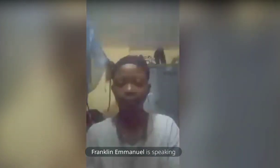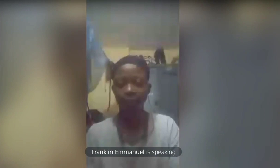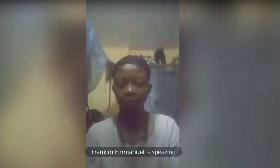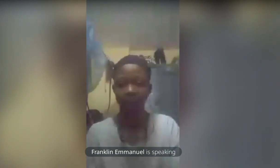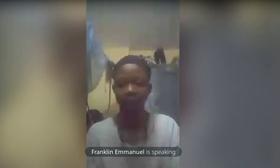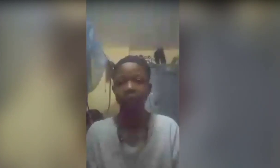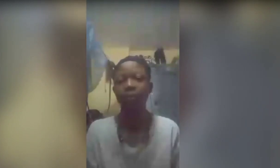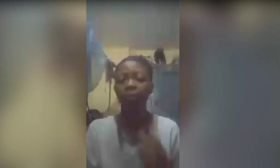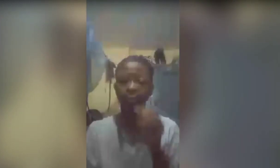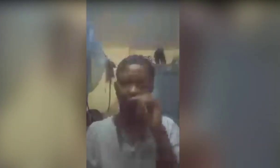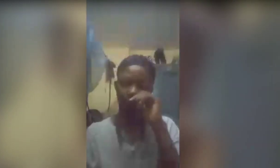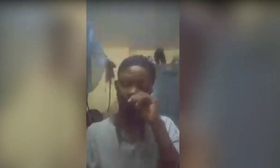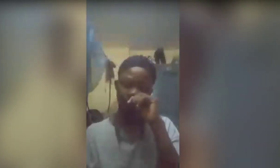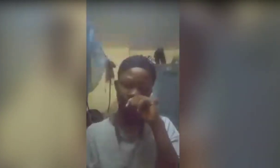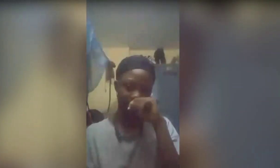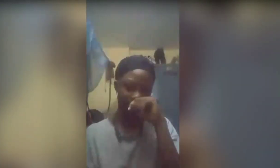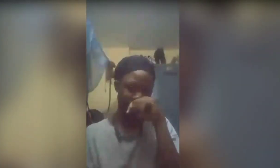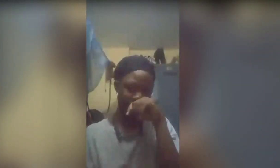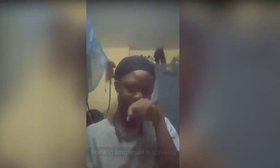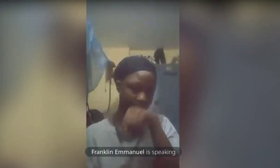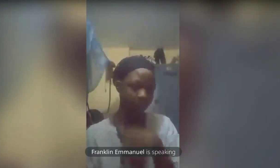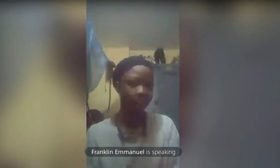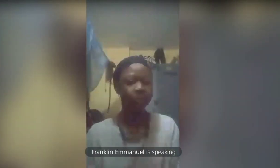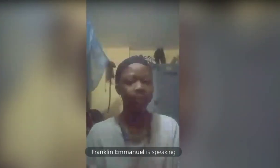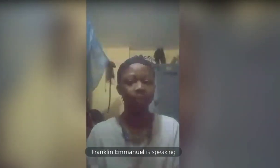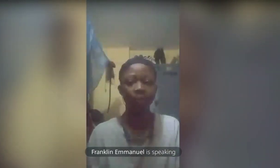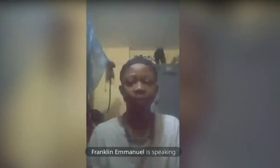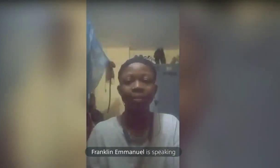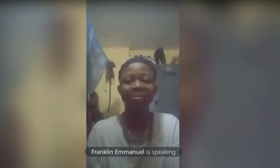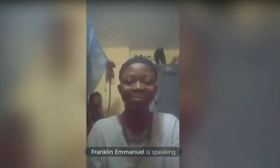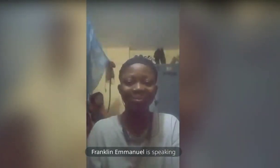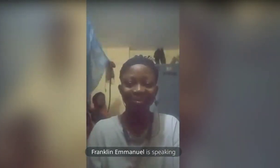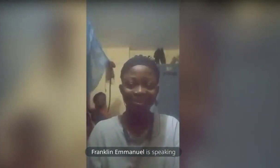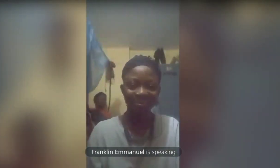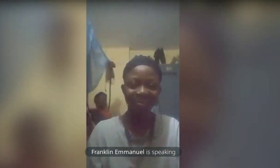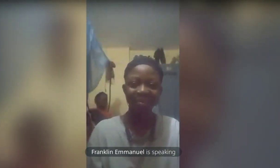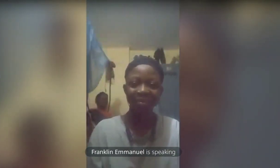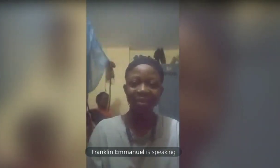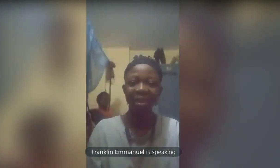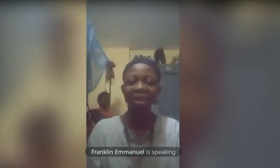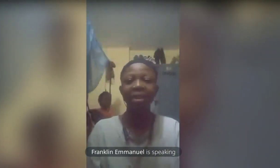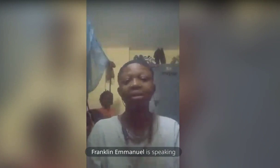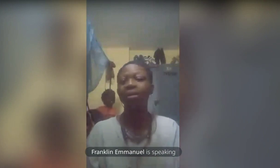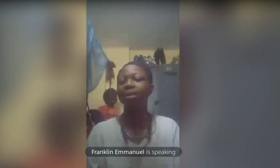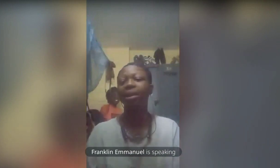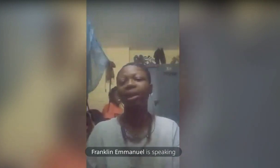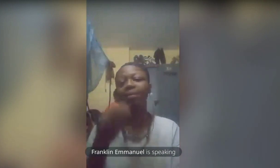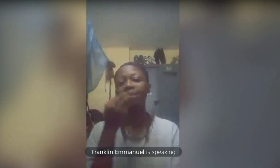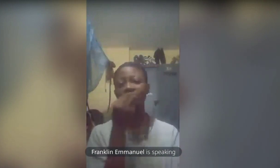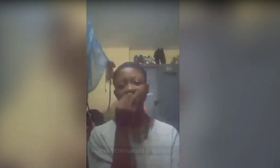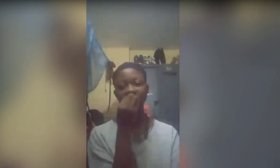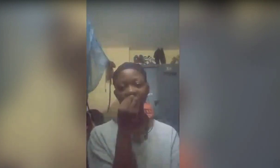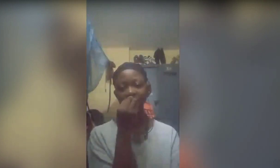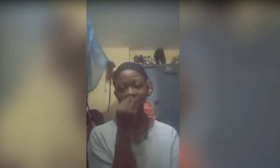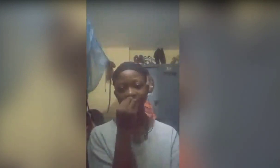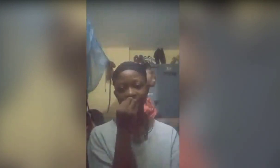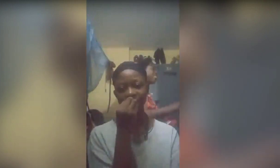man, and then I'm seeing a woman. Okay. You're welcome, Isaiah. All right, Thank so you. let's